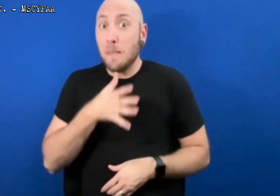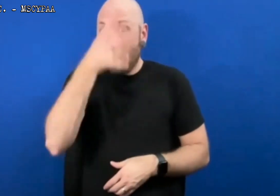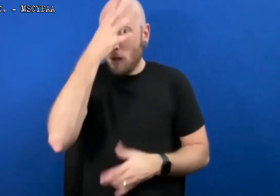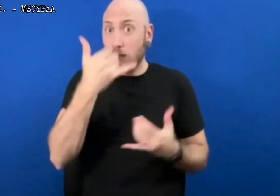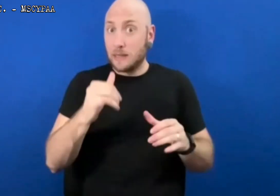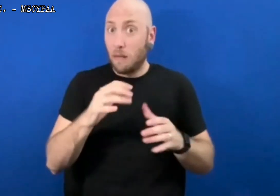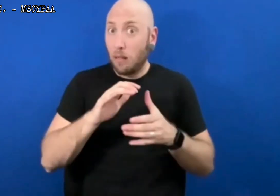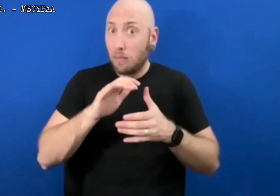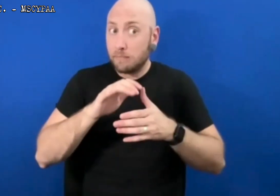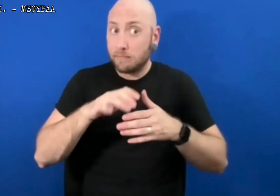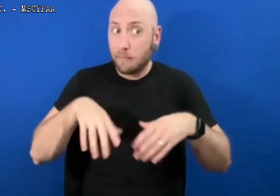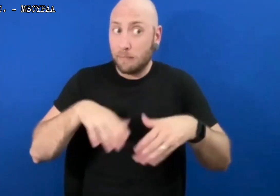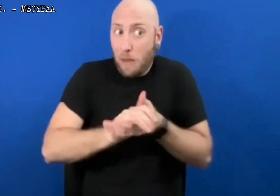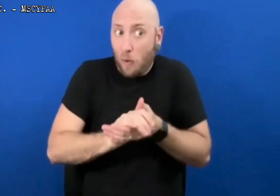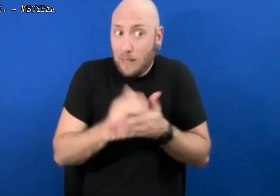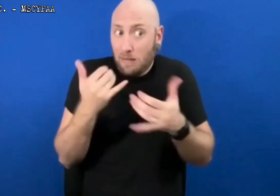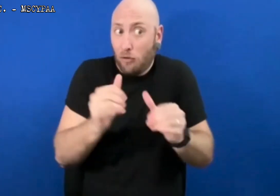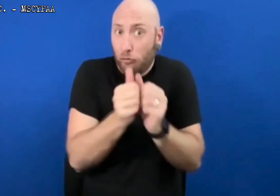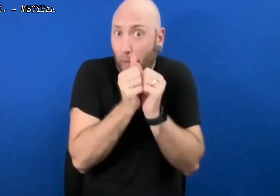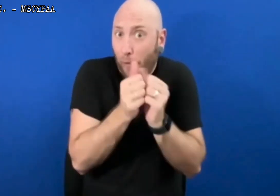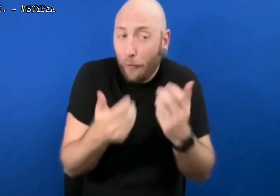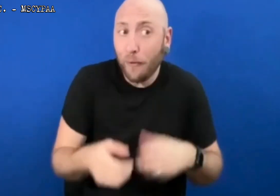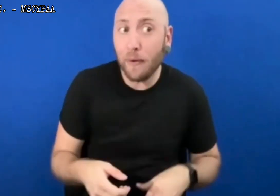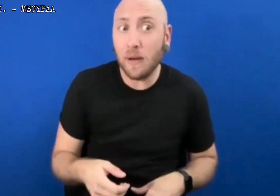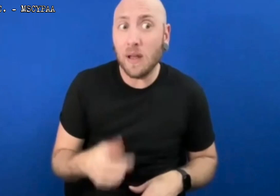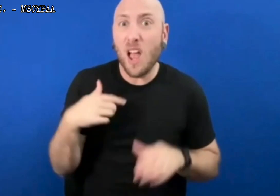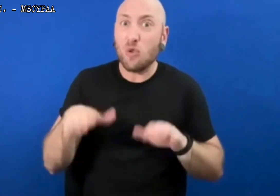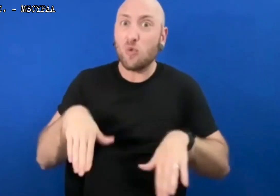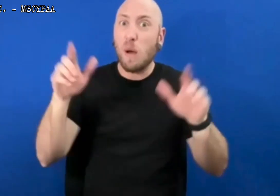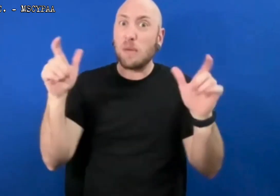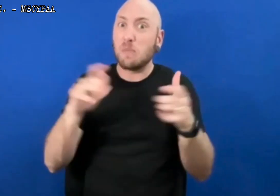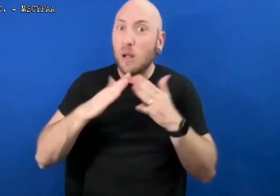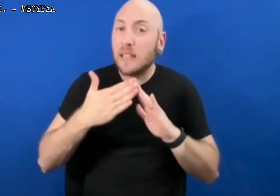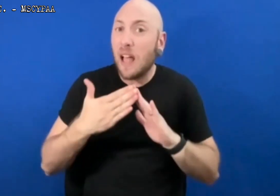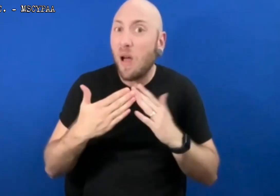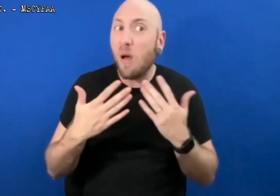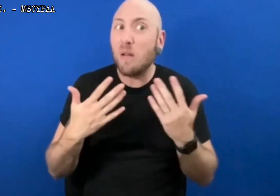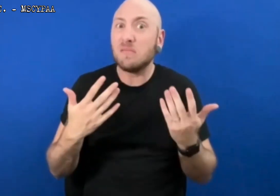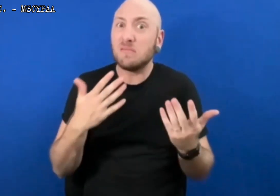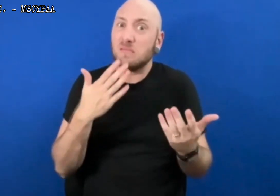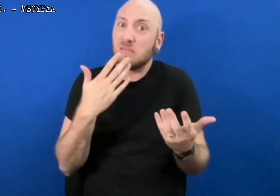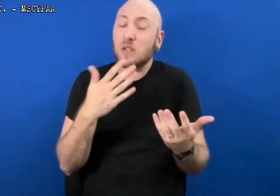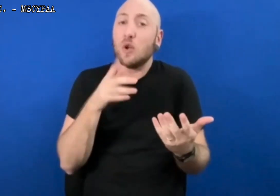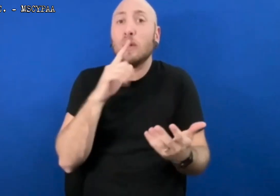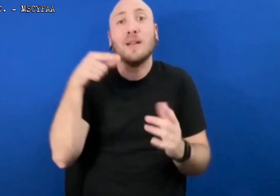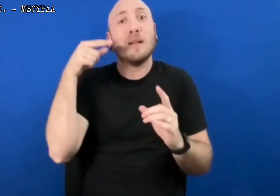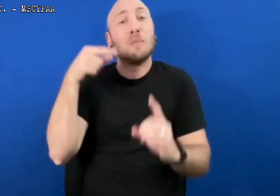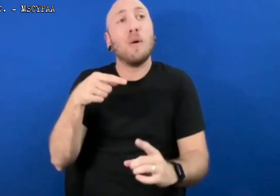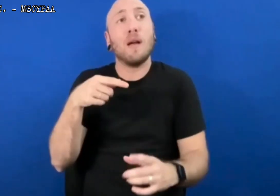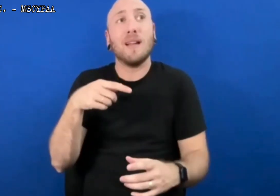small town, and that is like not what makes me an alcoholic. That this disease does not discriminate.